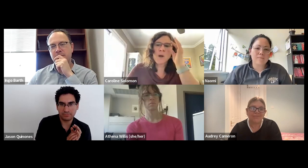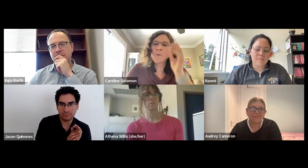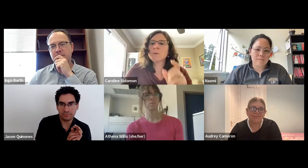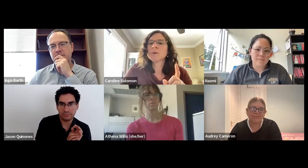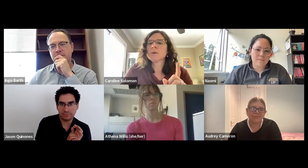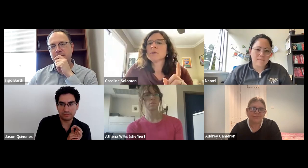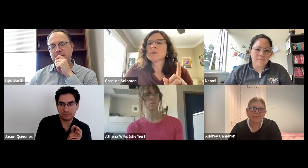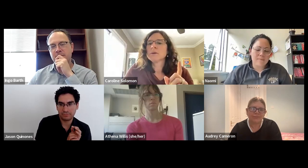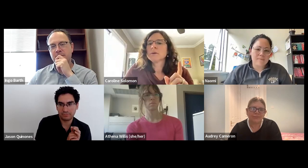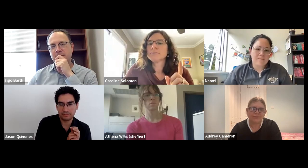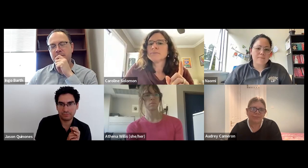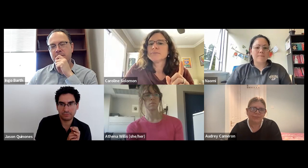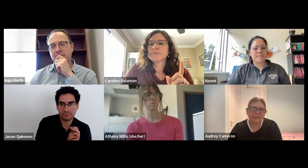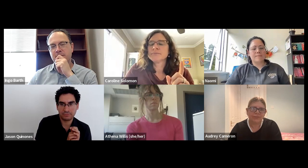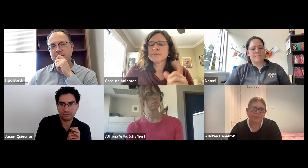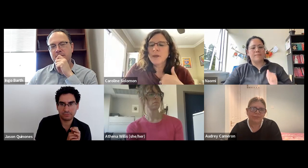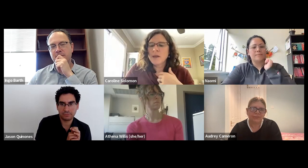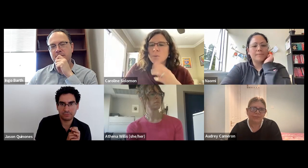eventually hopefully will happen.